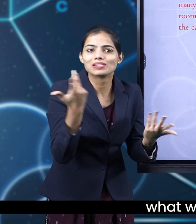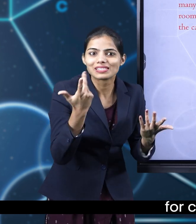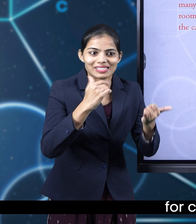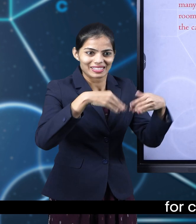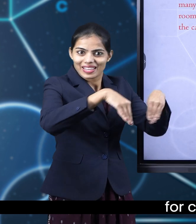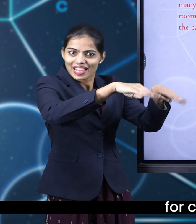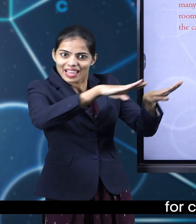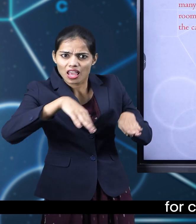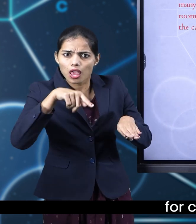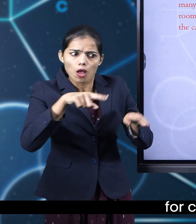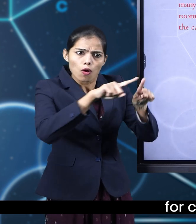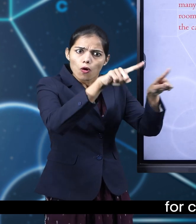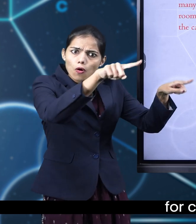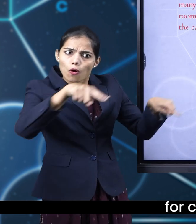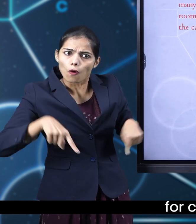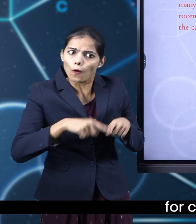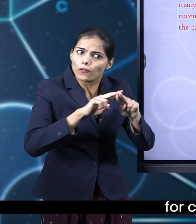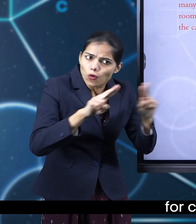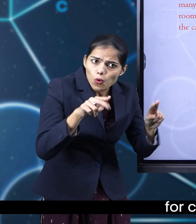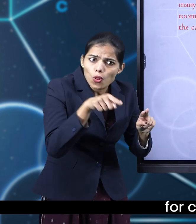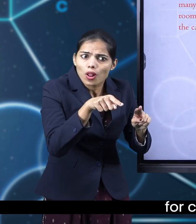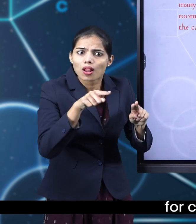for completely covering the floor?